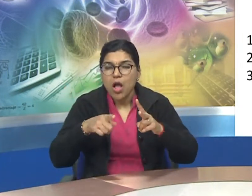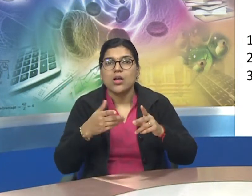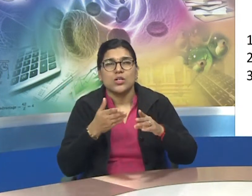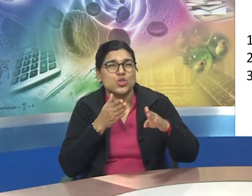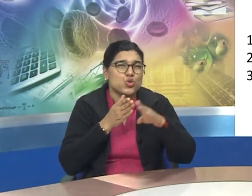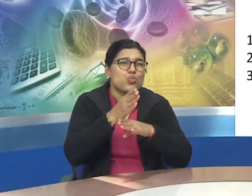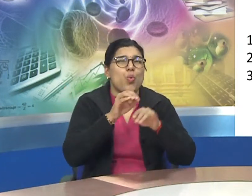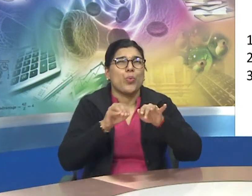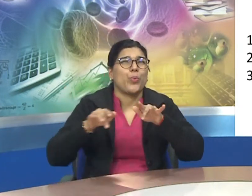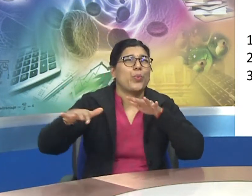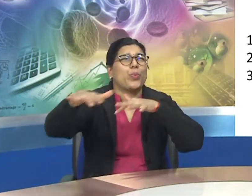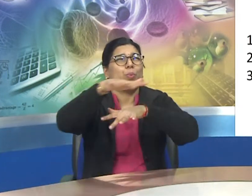free, and